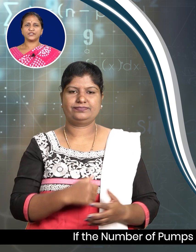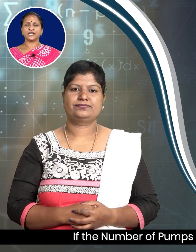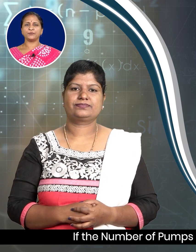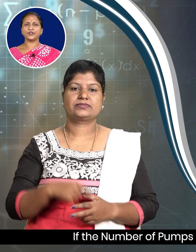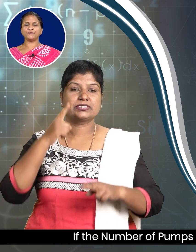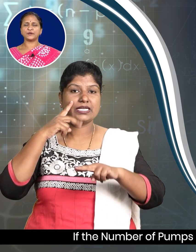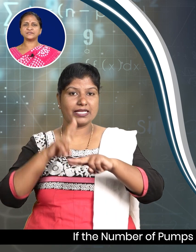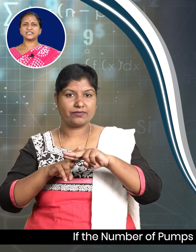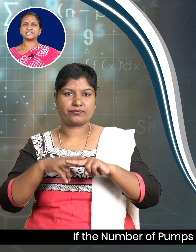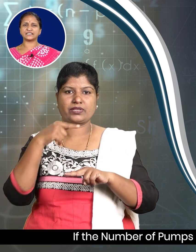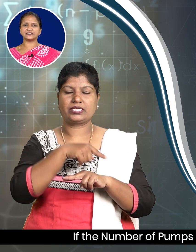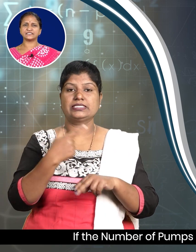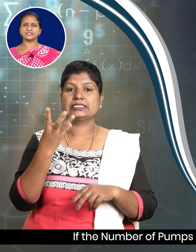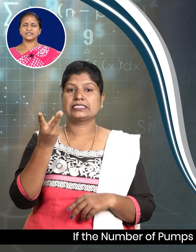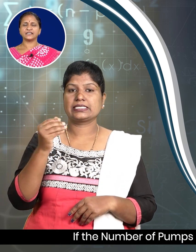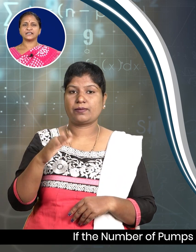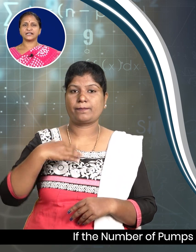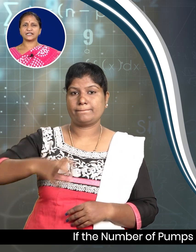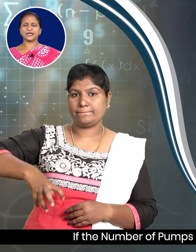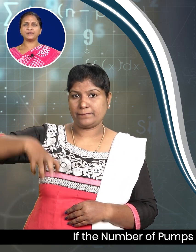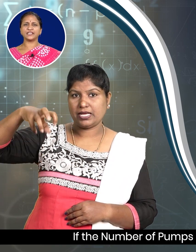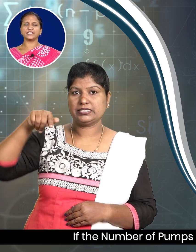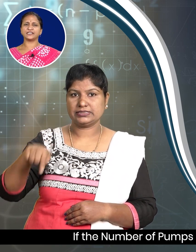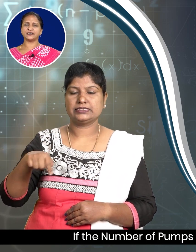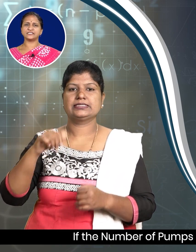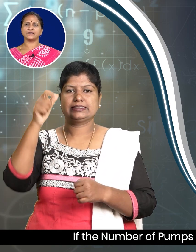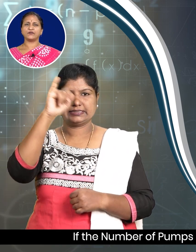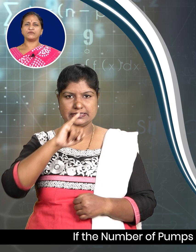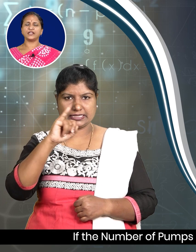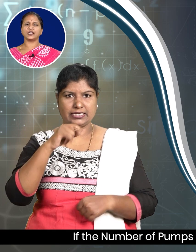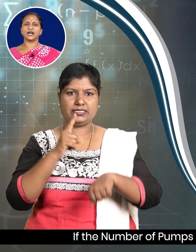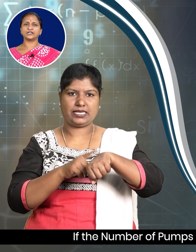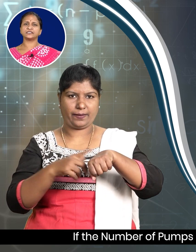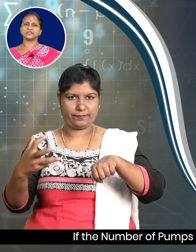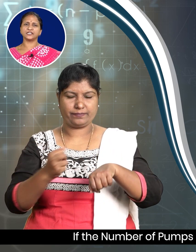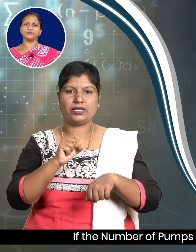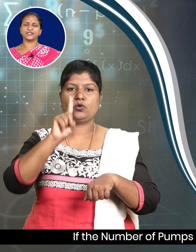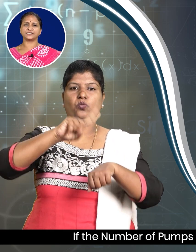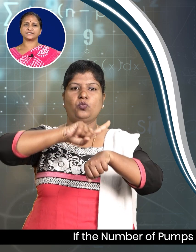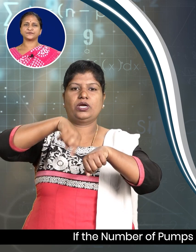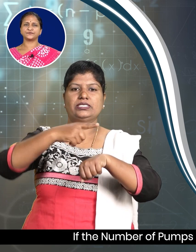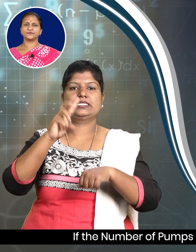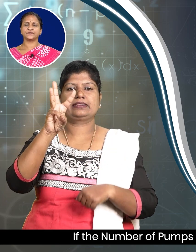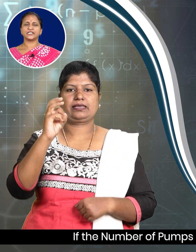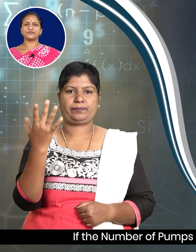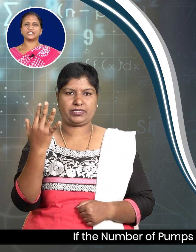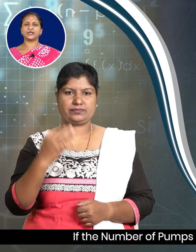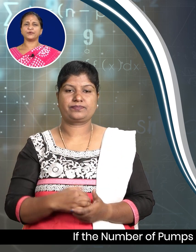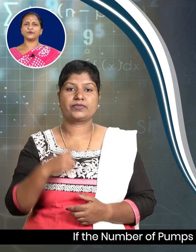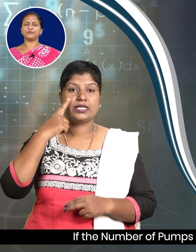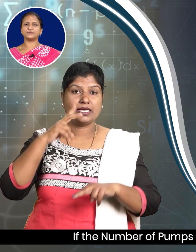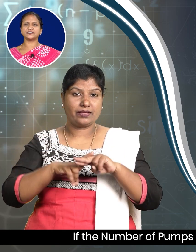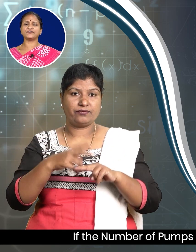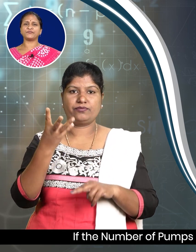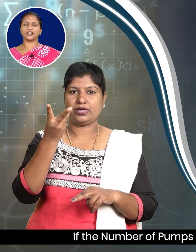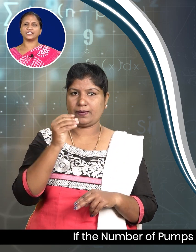If the number of pumps are 6, the time taken is 1 hour 30 minutes. If the number